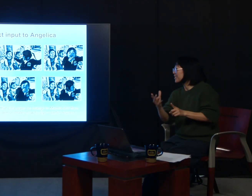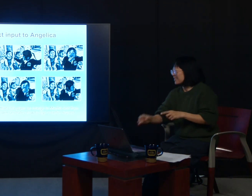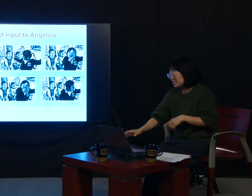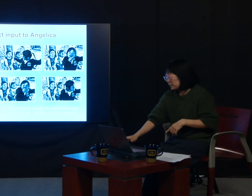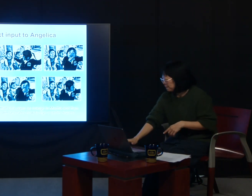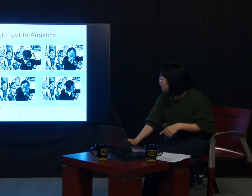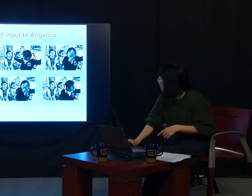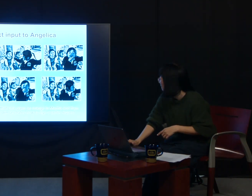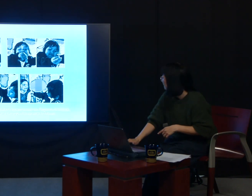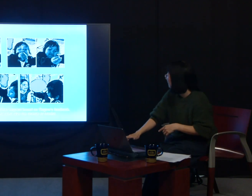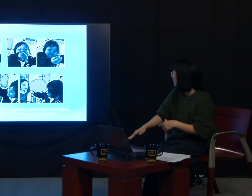to ask.